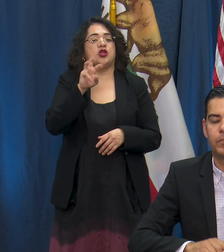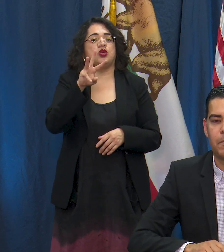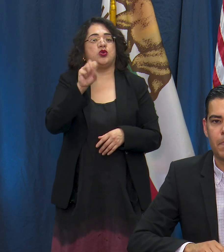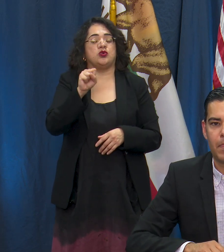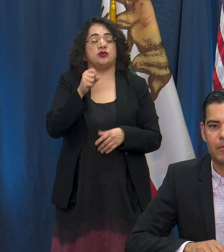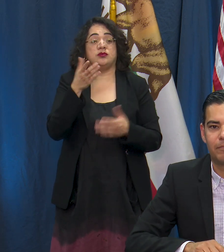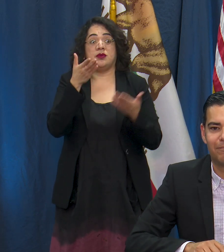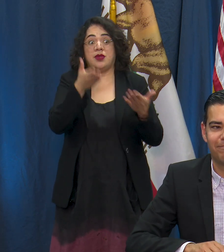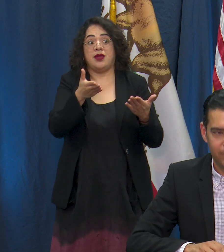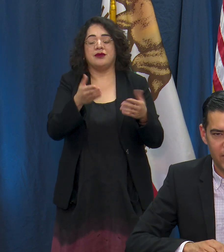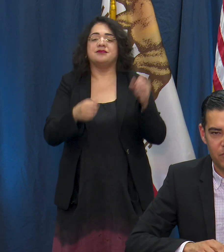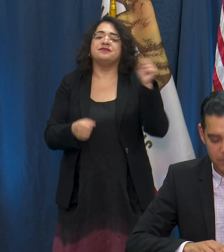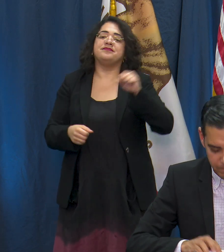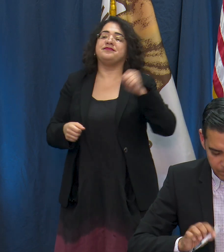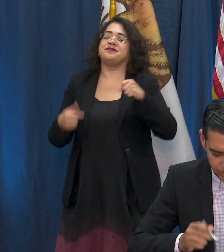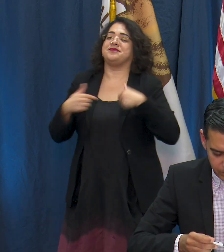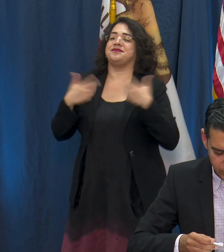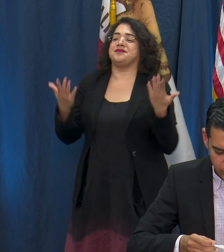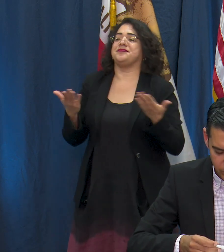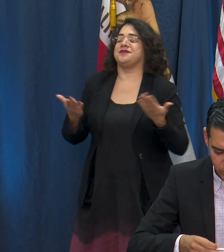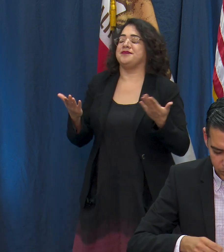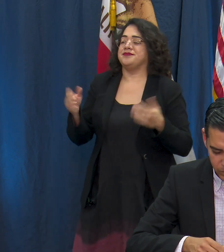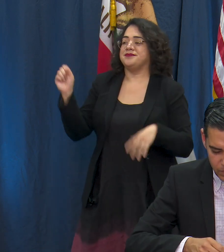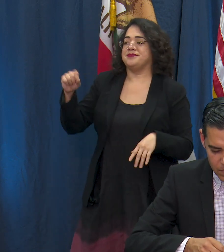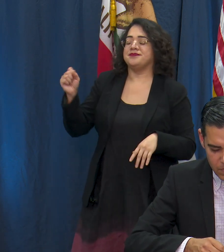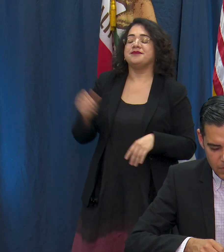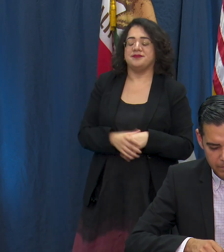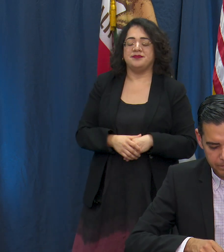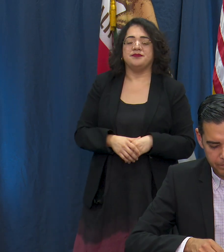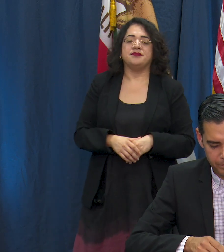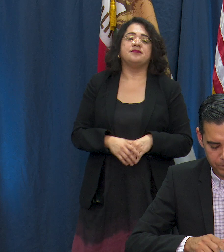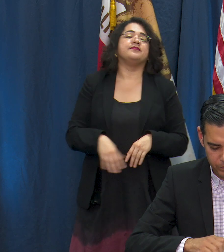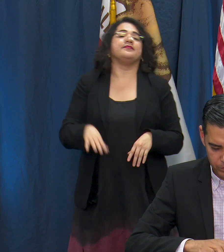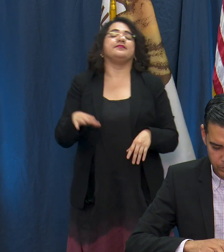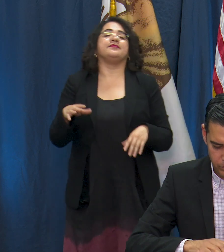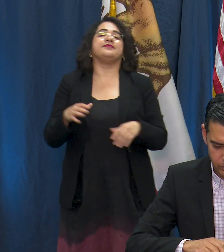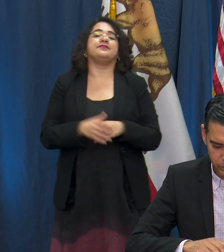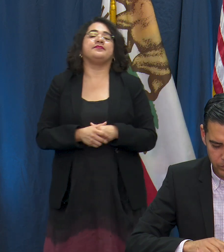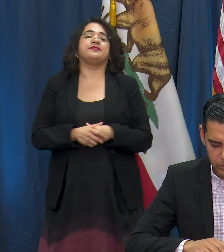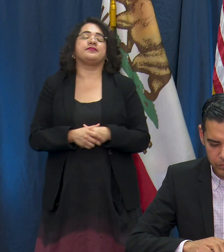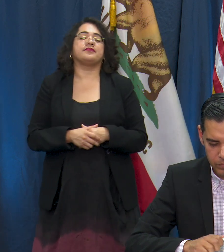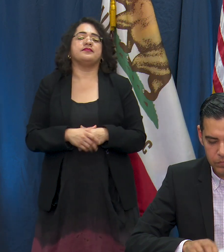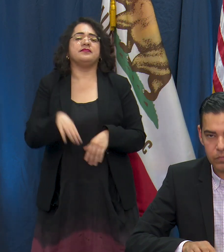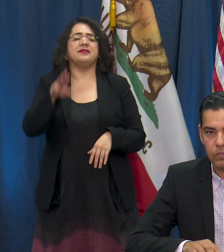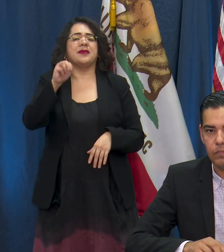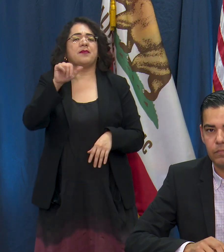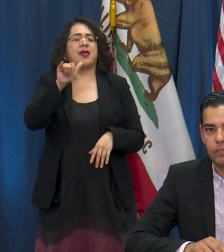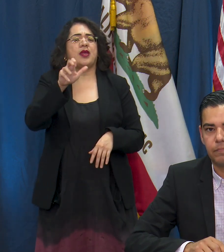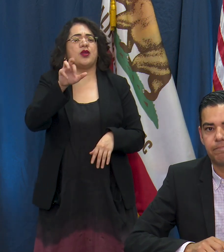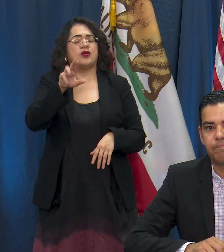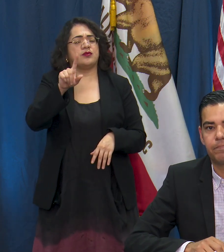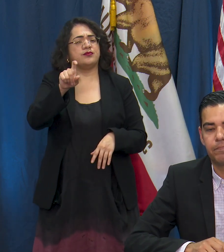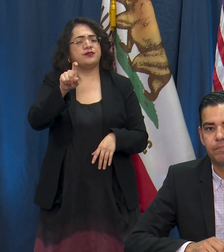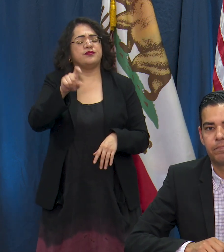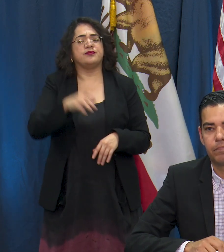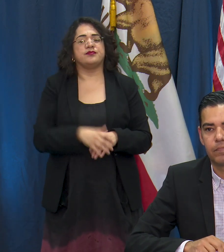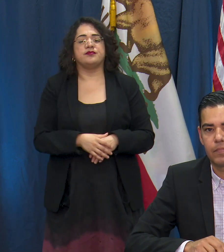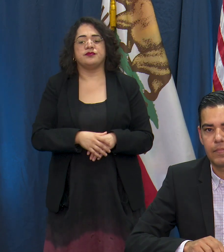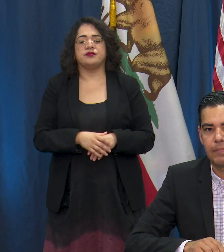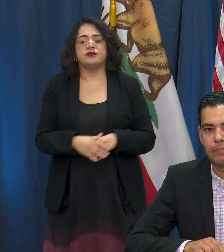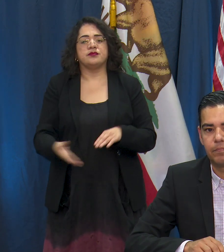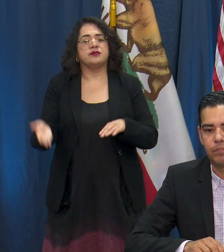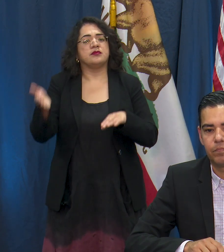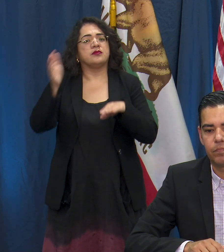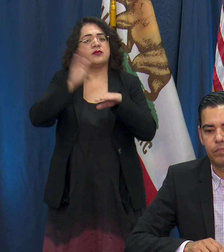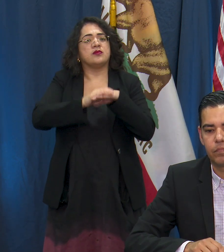I'm here. Can you hear me? Yes. Okay. So this question is for the mayor. So will there be an increase in police